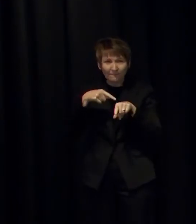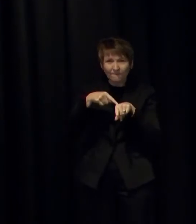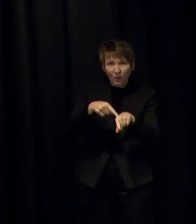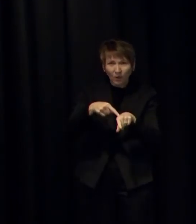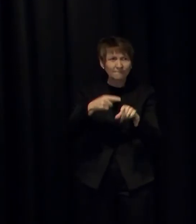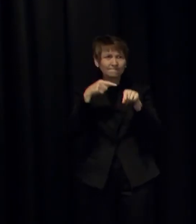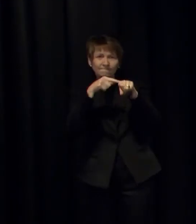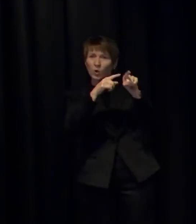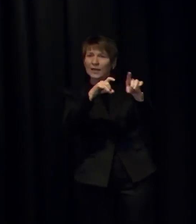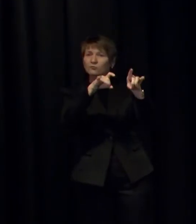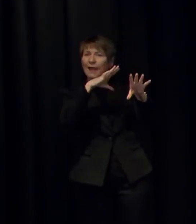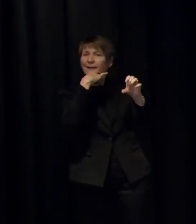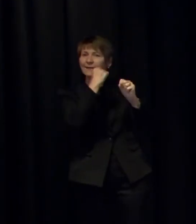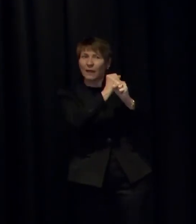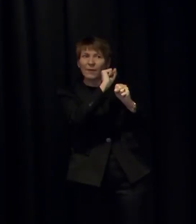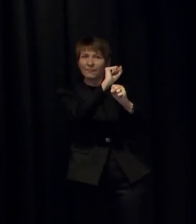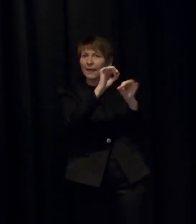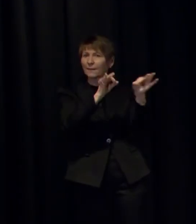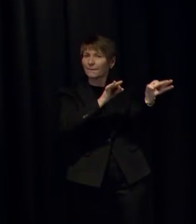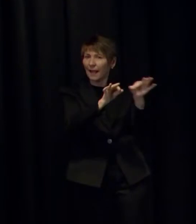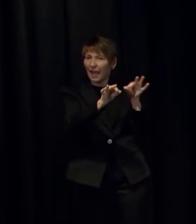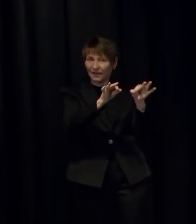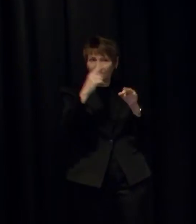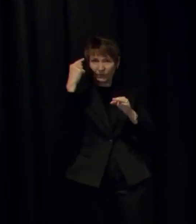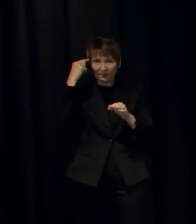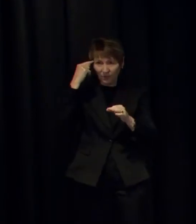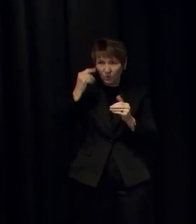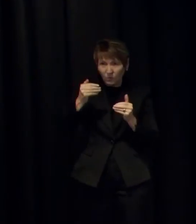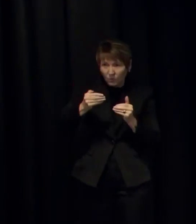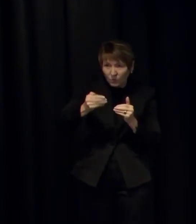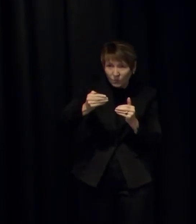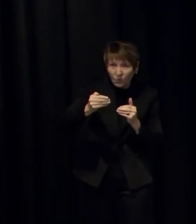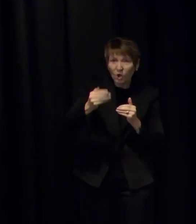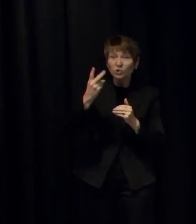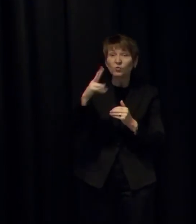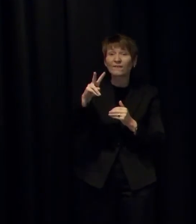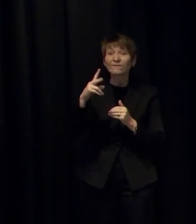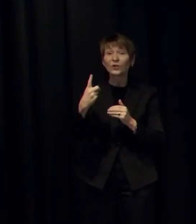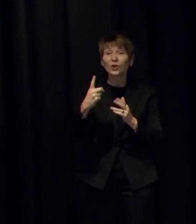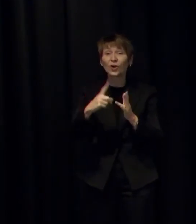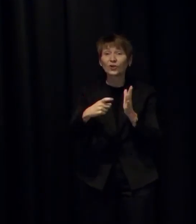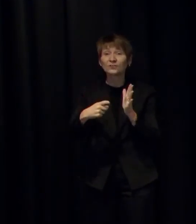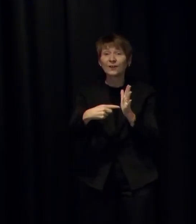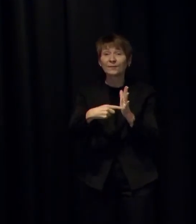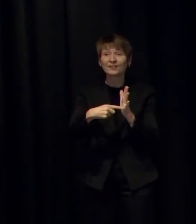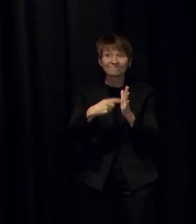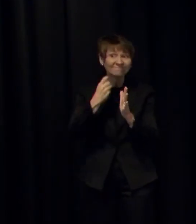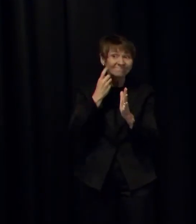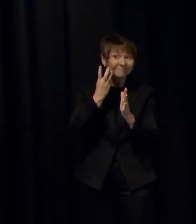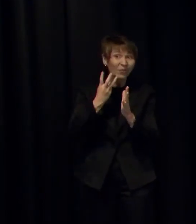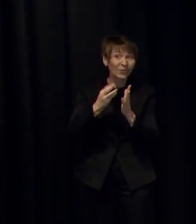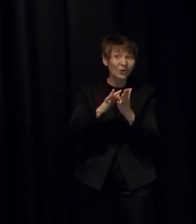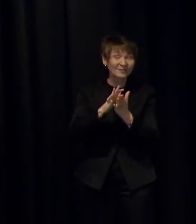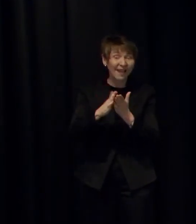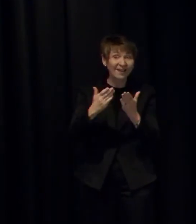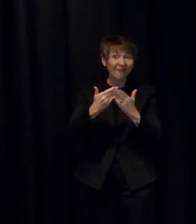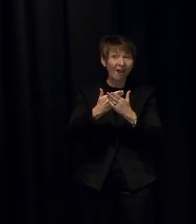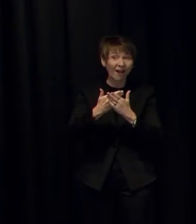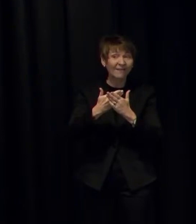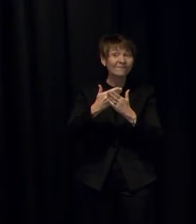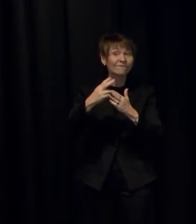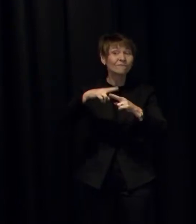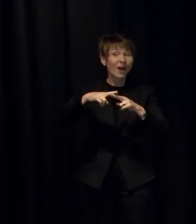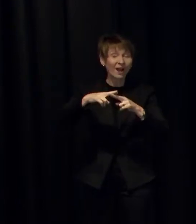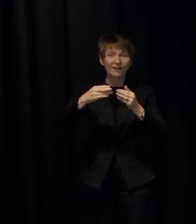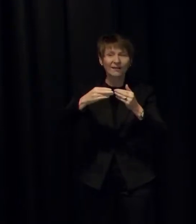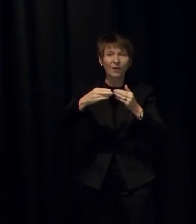the 21st of this month. But we will get to 80% double dose. I reckon we'll do it in record time. We're